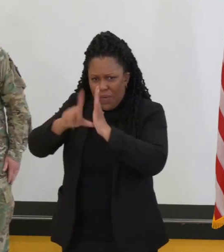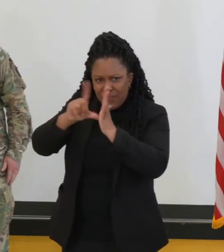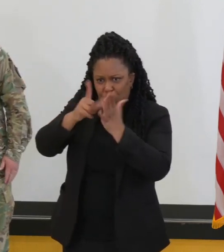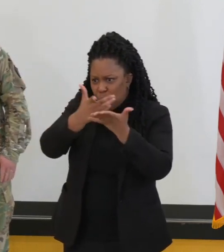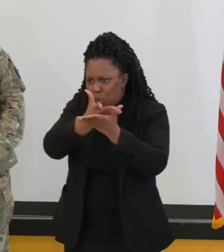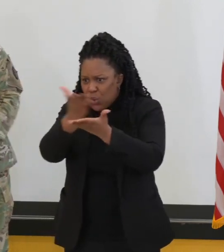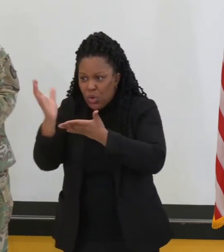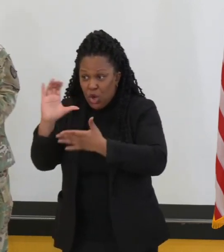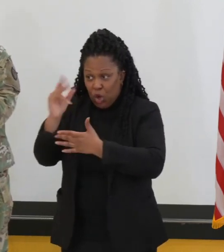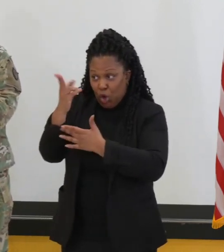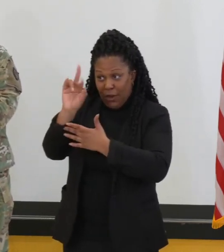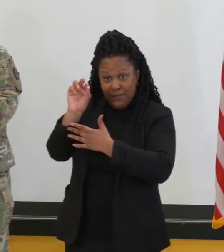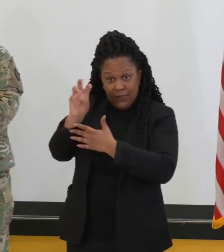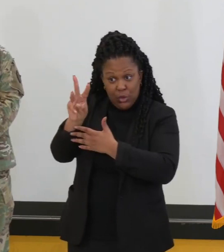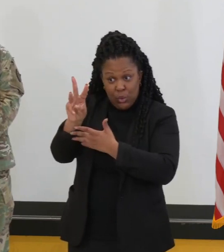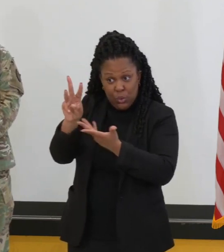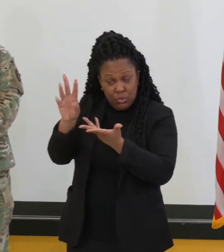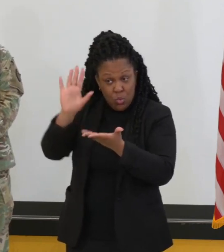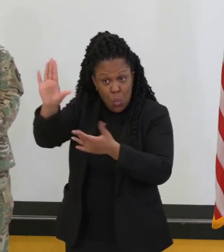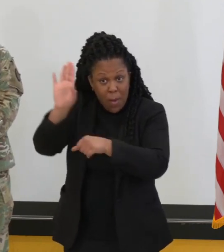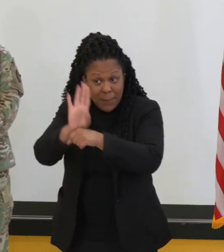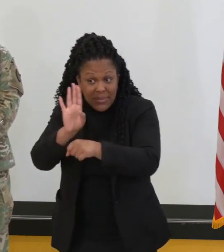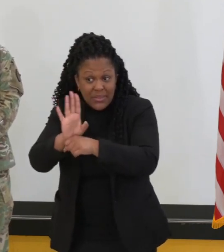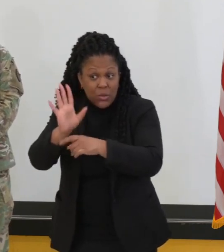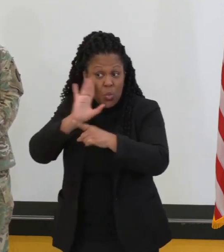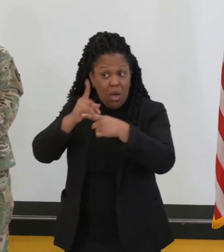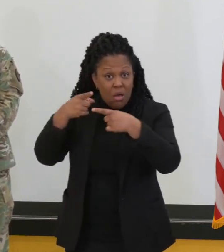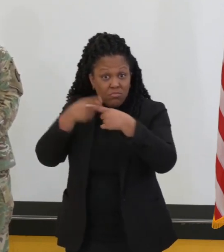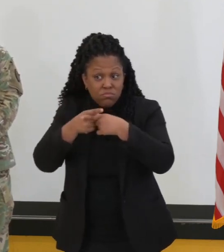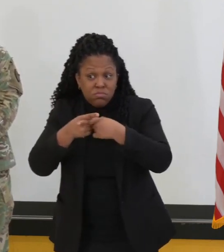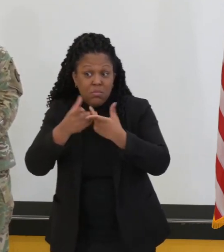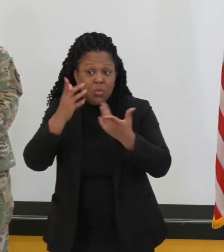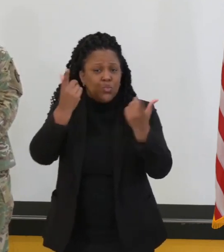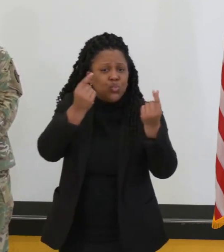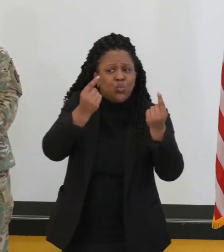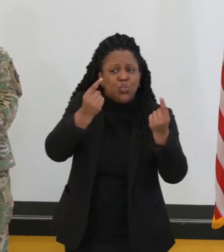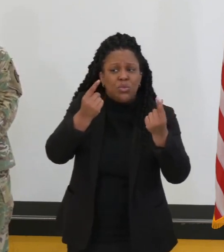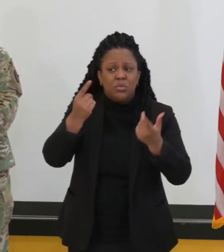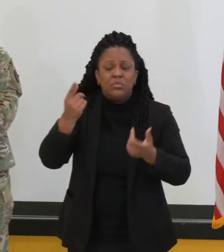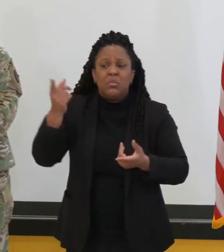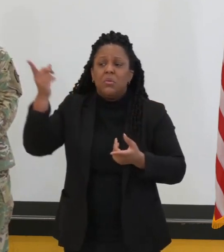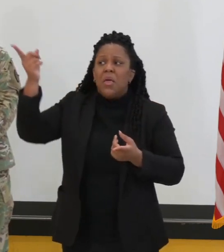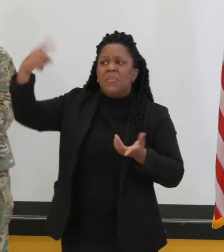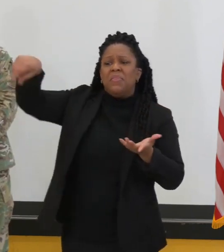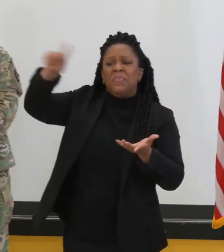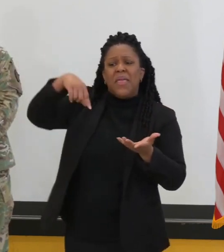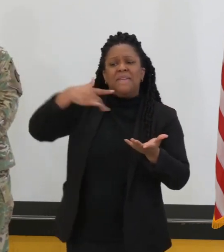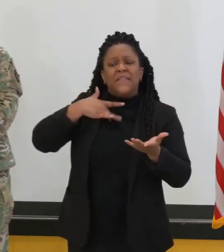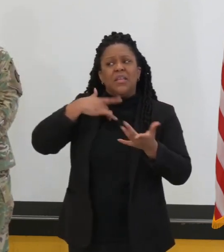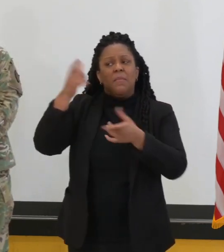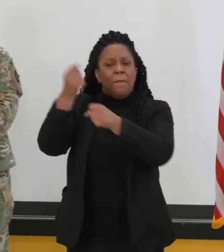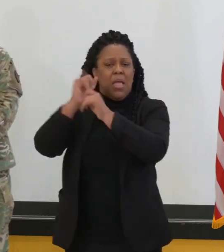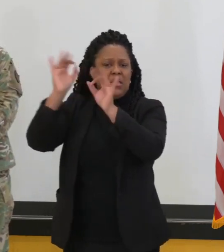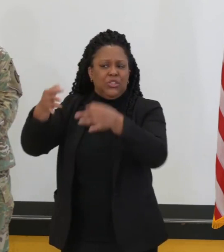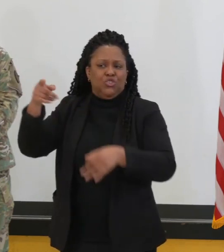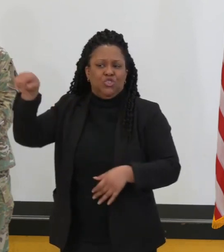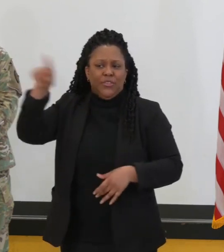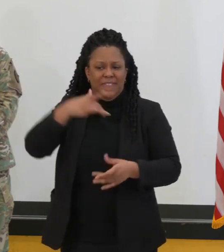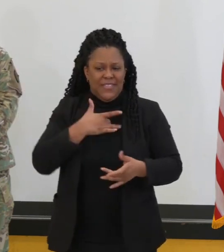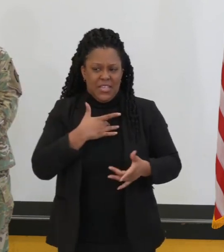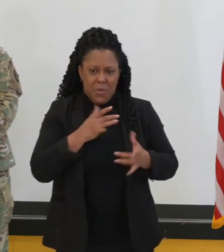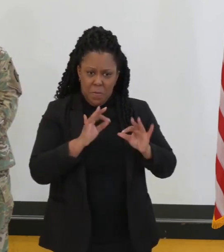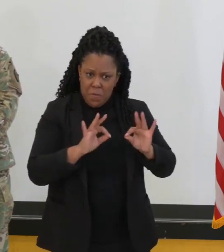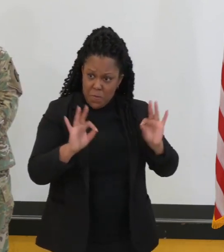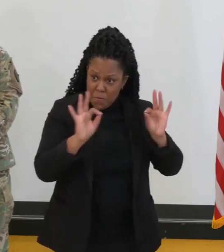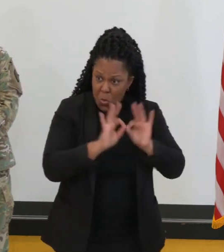would conflict with the curfew, they made their own decisions as to whether or not it was prudent to put their customers